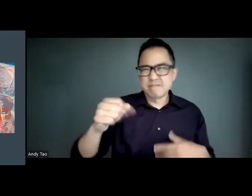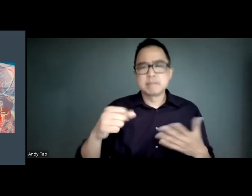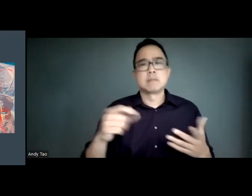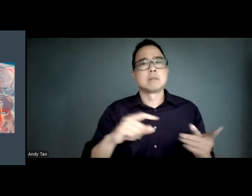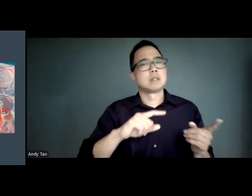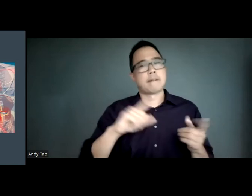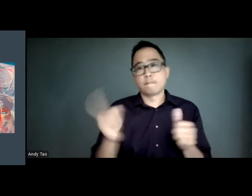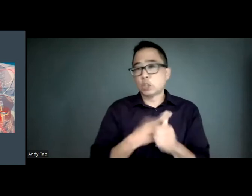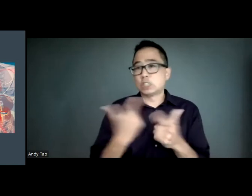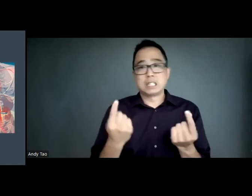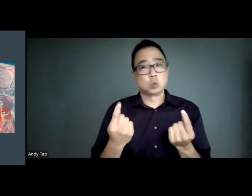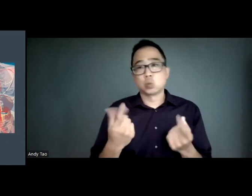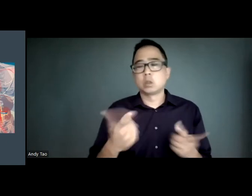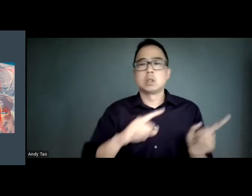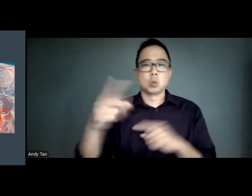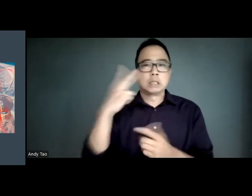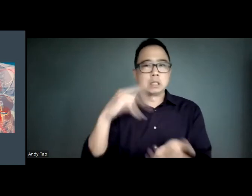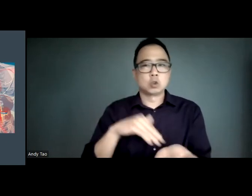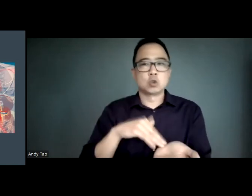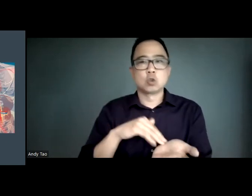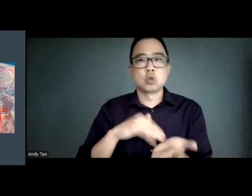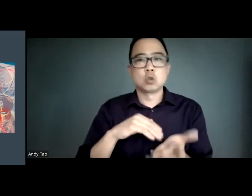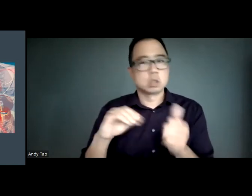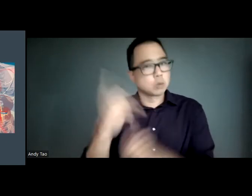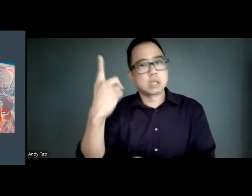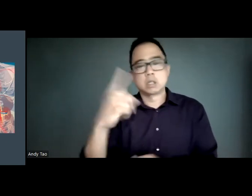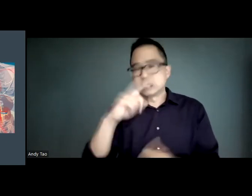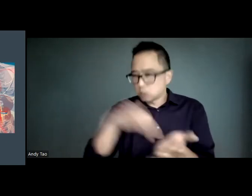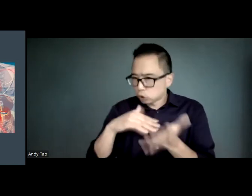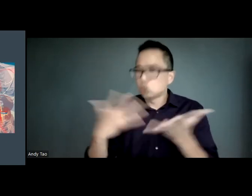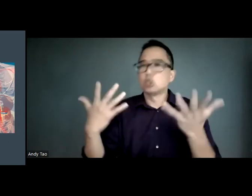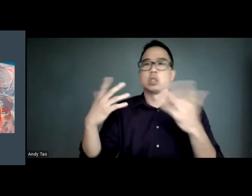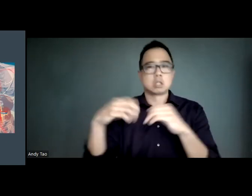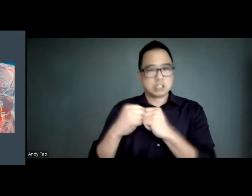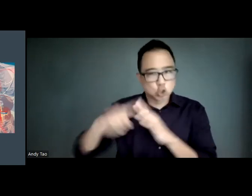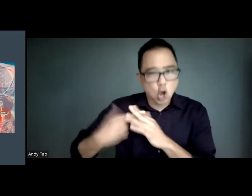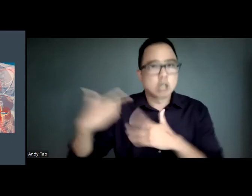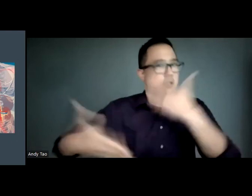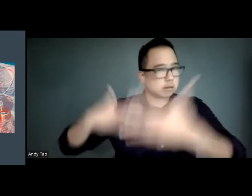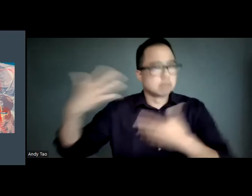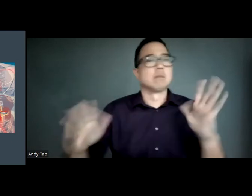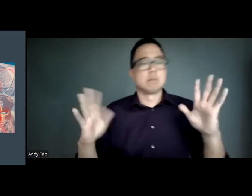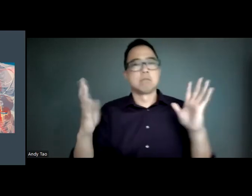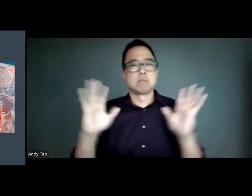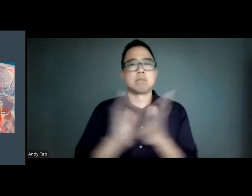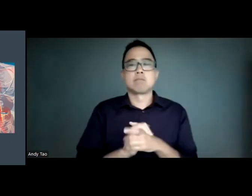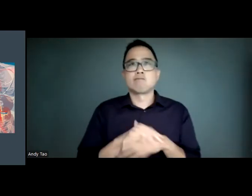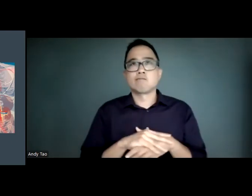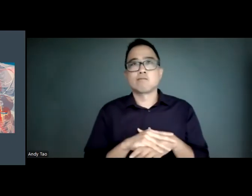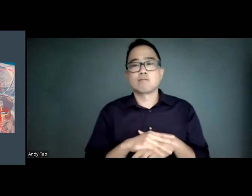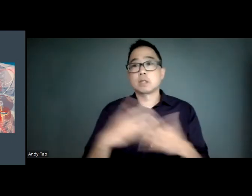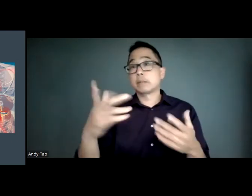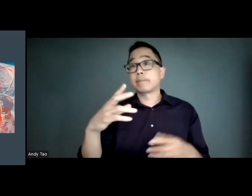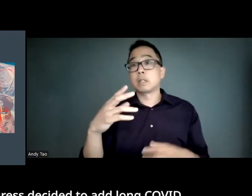long COVID. Yes, it is concerning. The first thing you can do is go see your doctor, get that